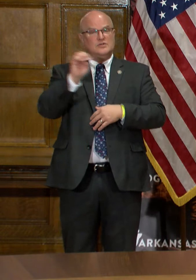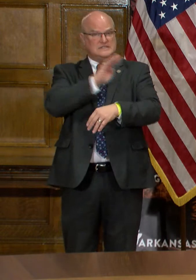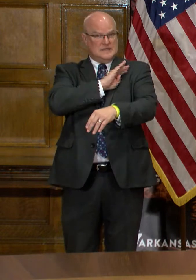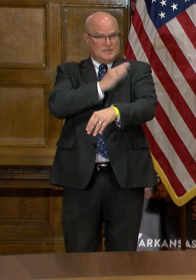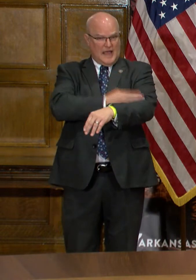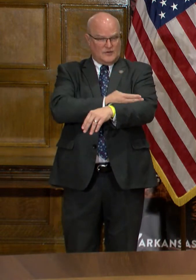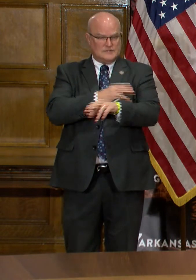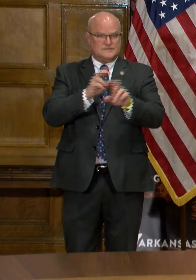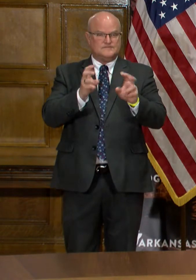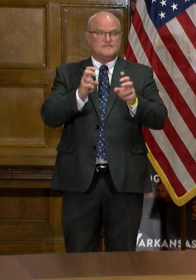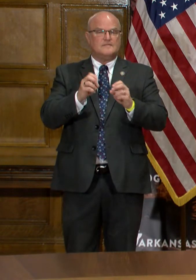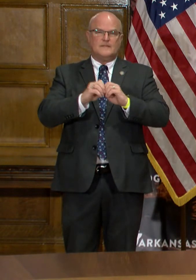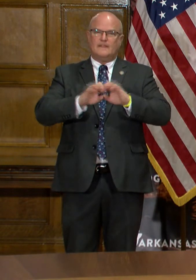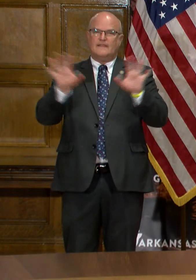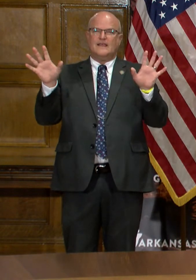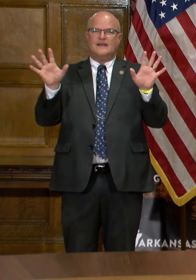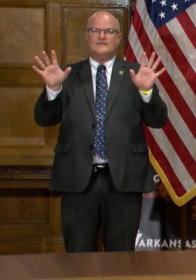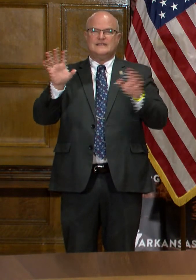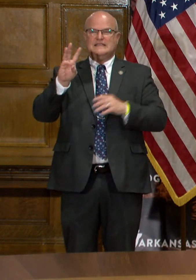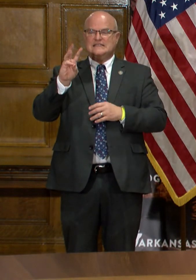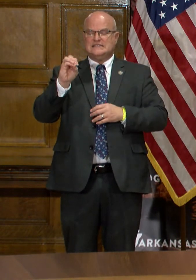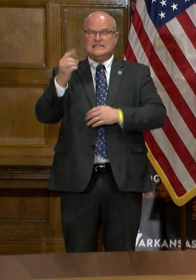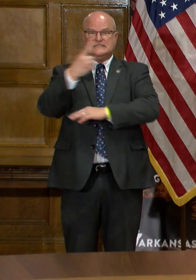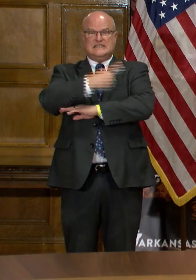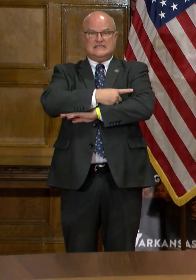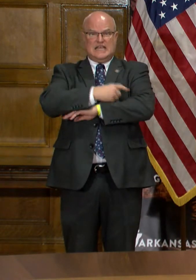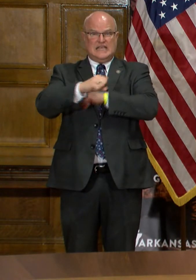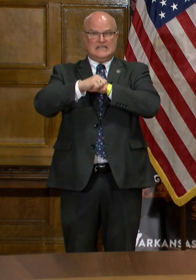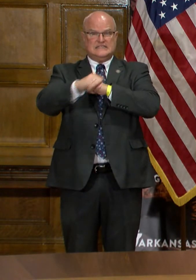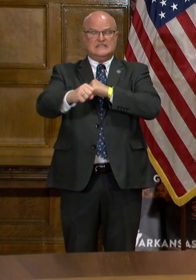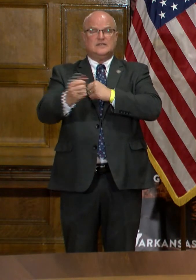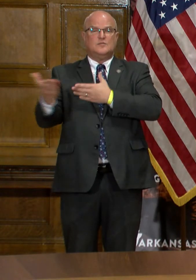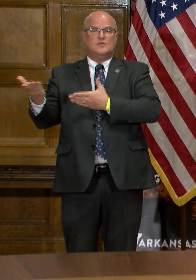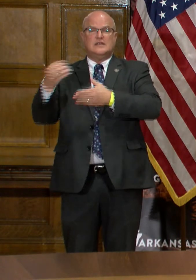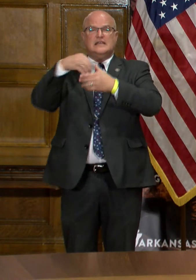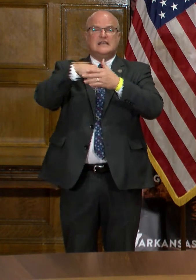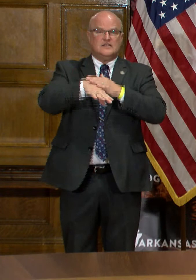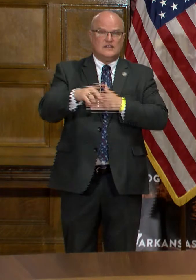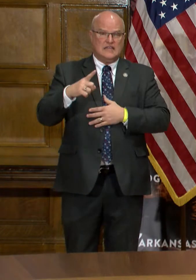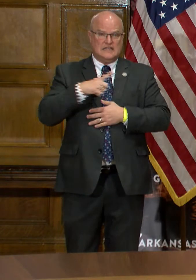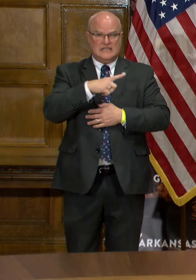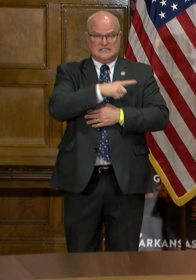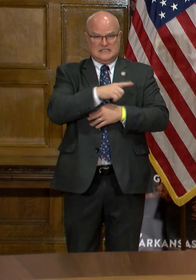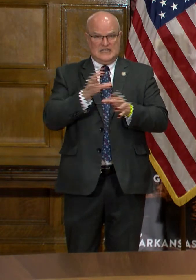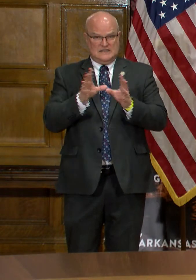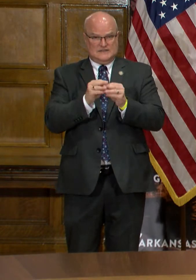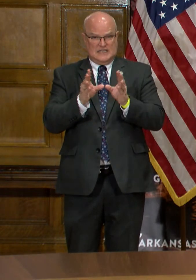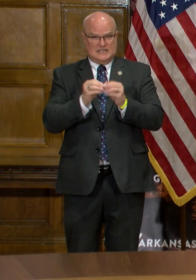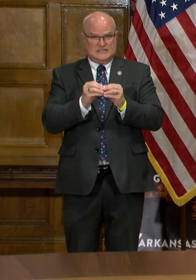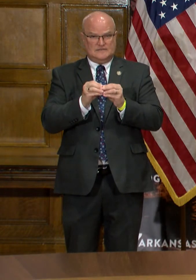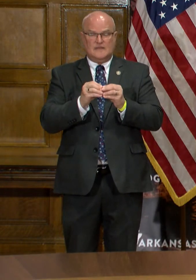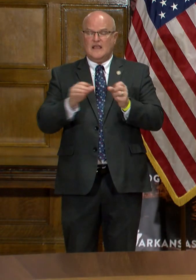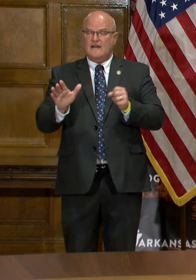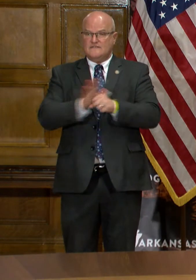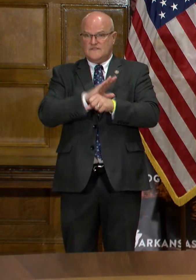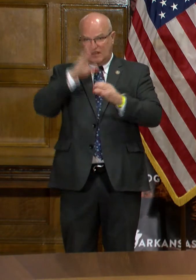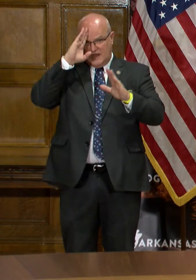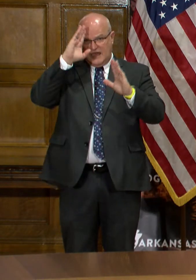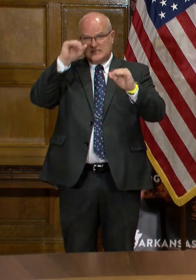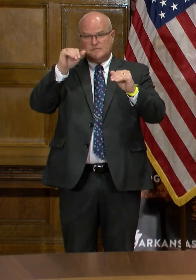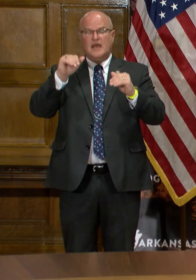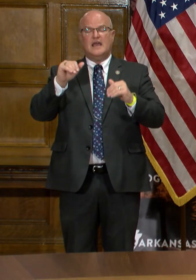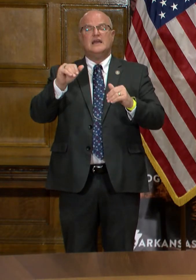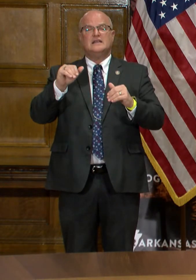powers, obviously the 60-day extension brings us into the legislative session. I fully expect the